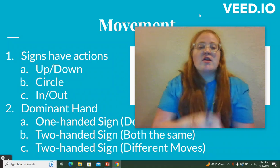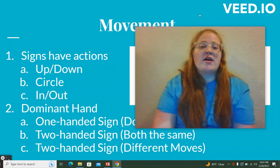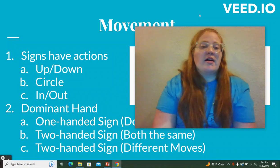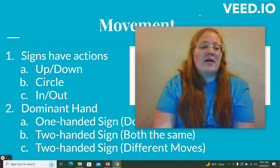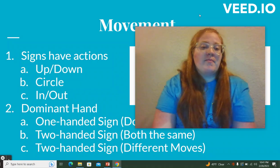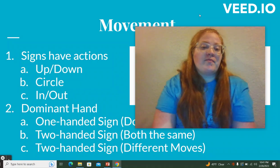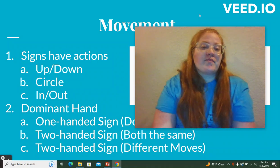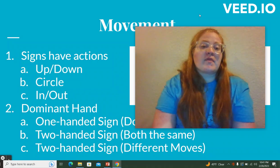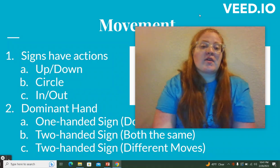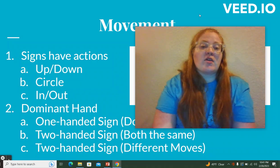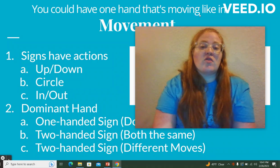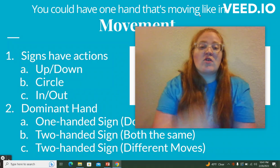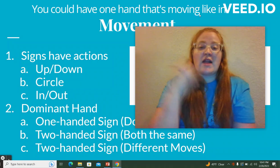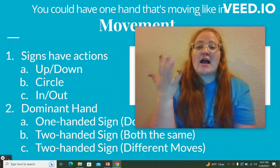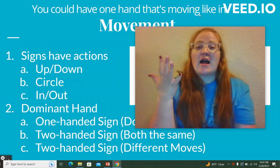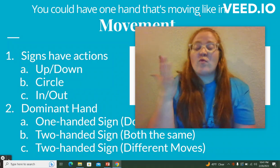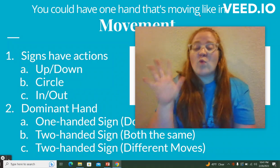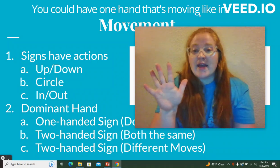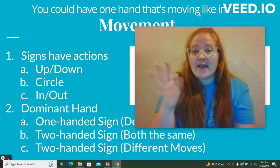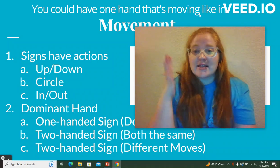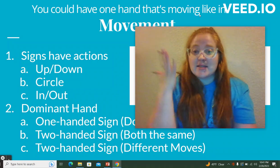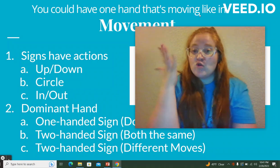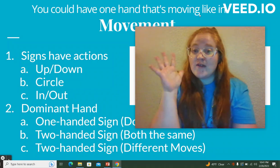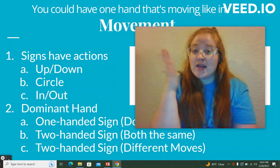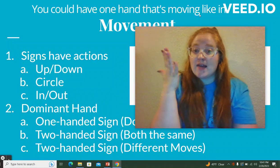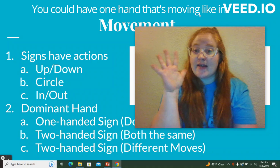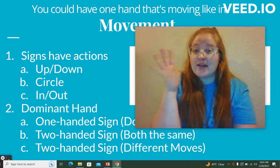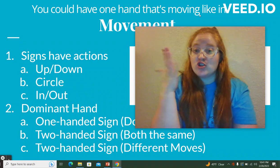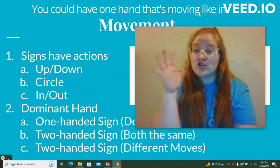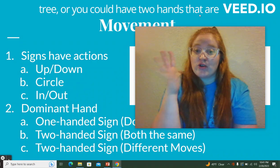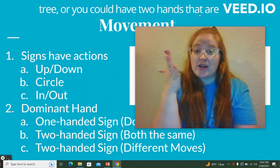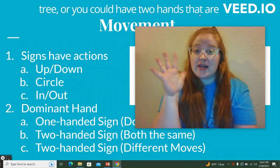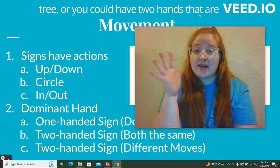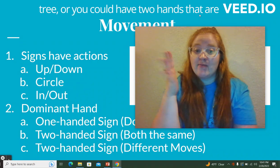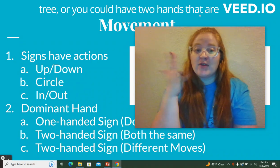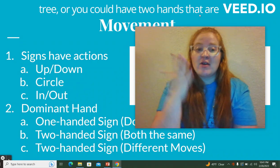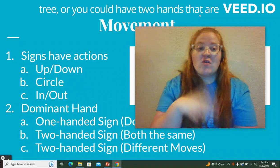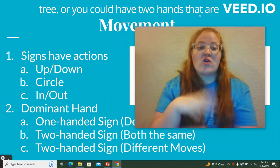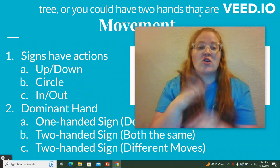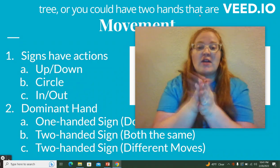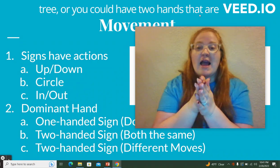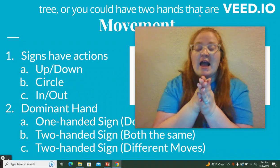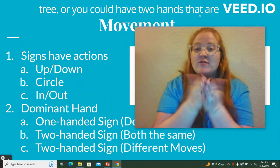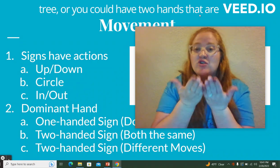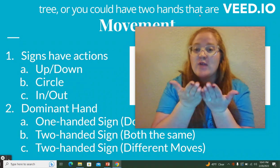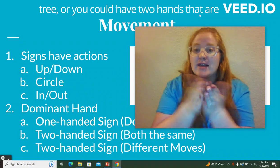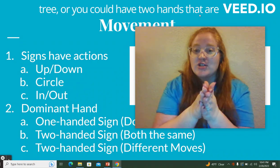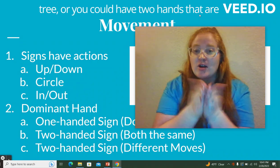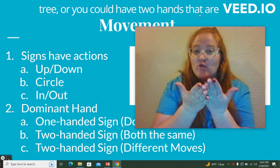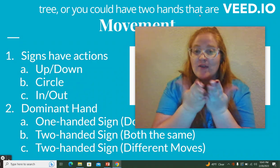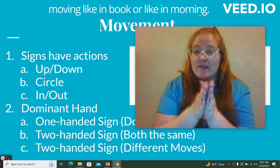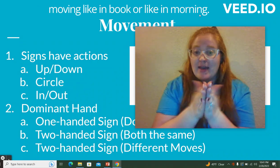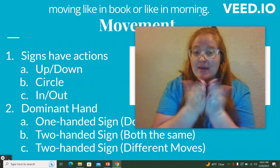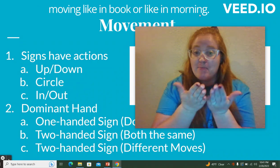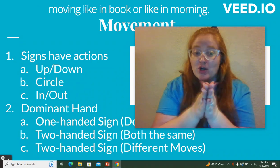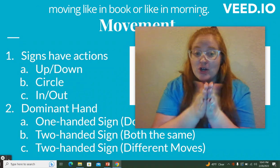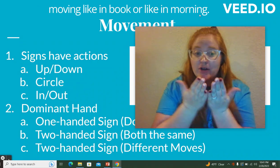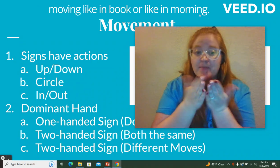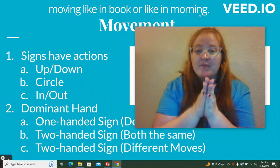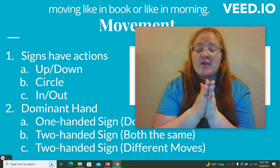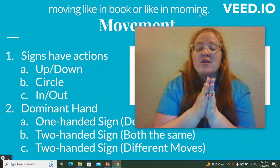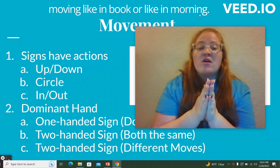circle. You could have one hand that's moving like in tree, or you could have two hands that are moving like